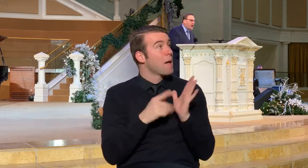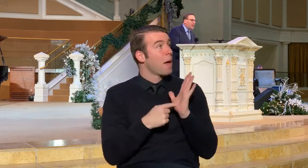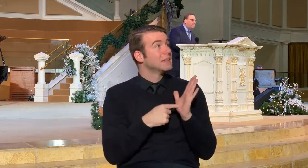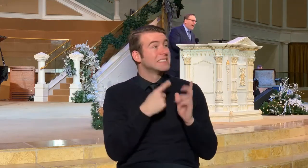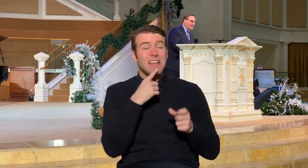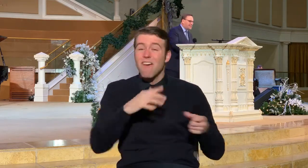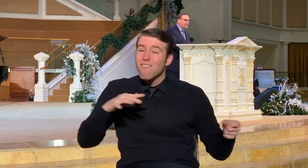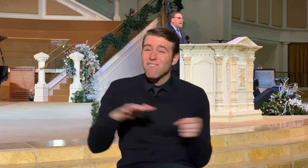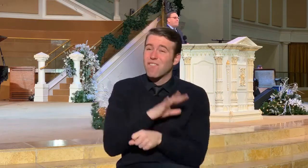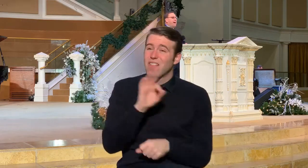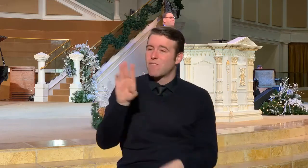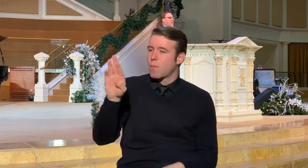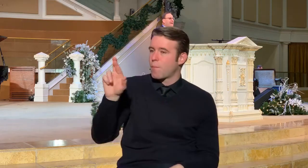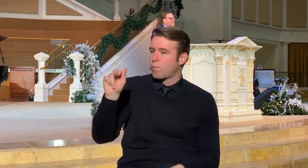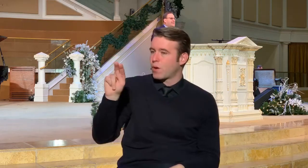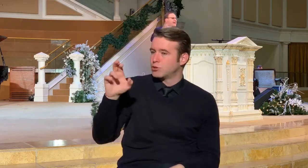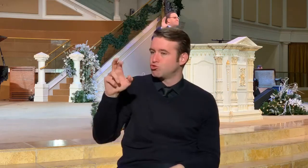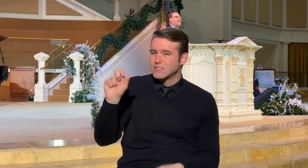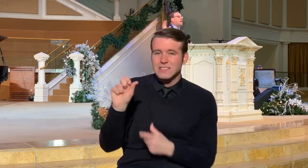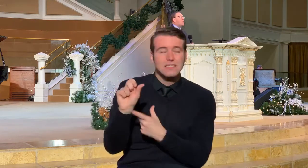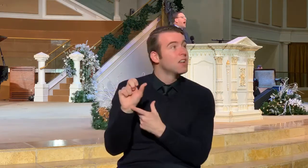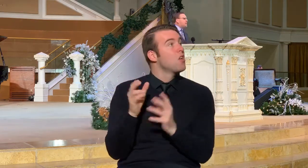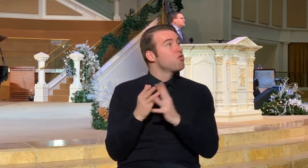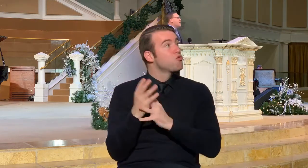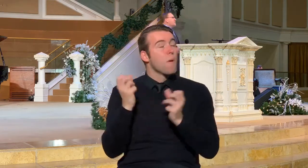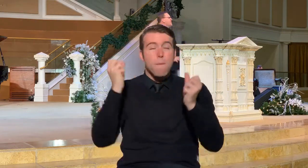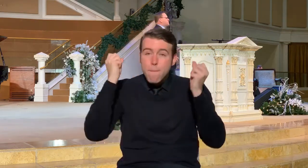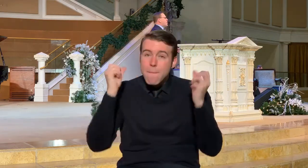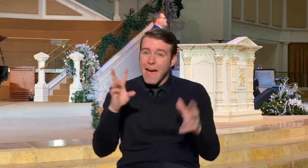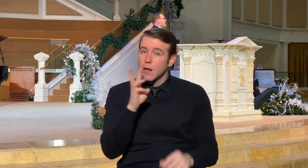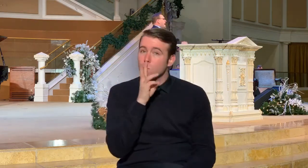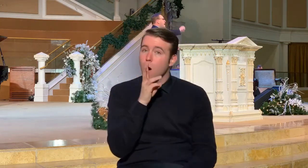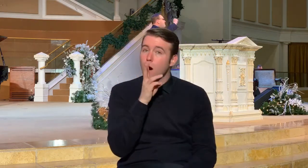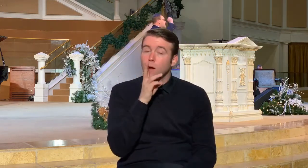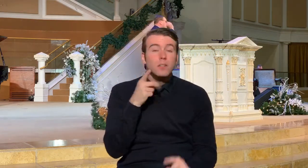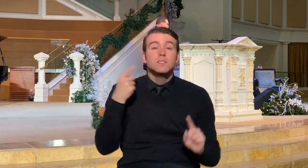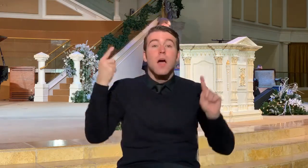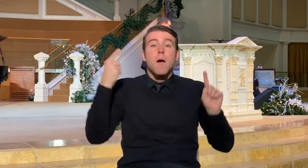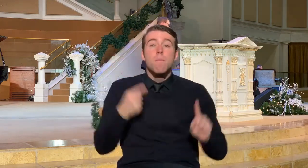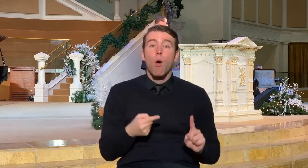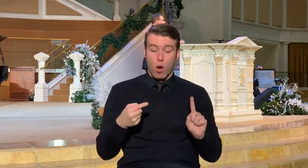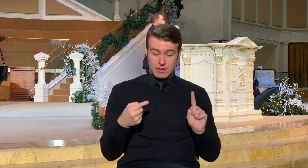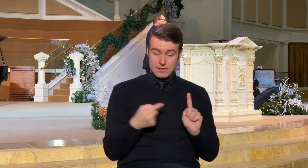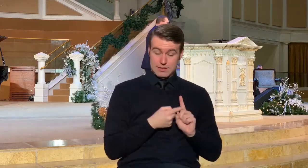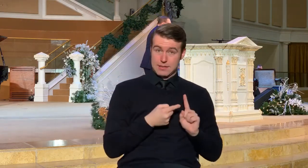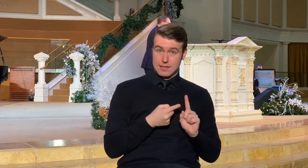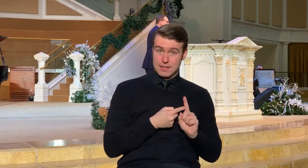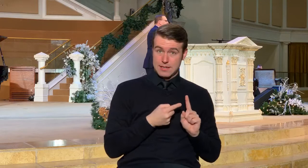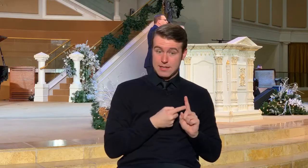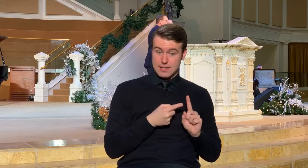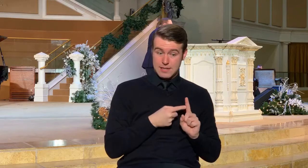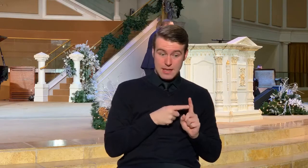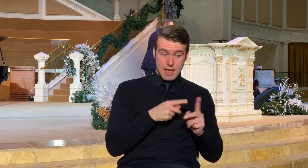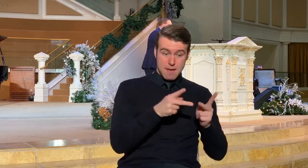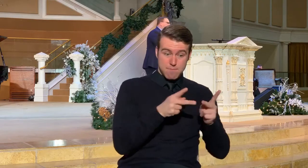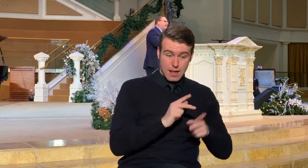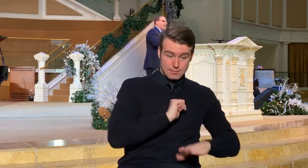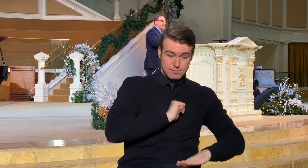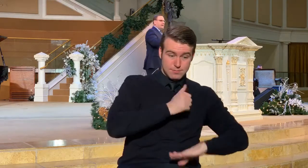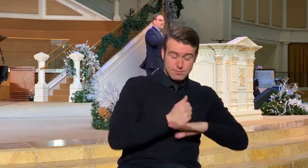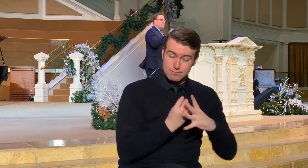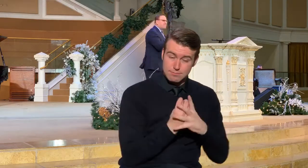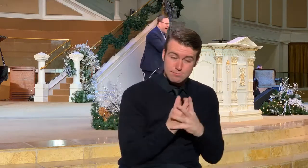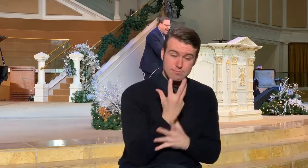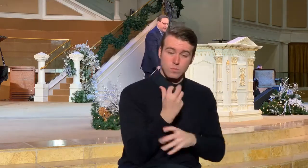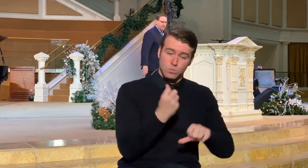was full of branches by the reason of many waters. This was a positioned, planted,